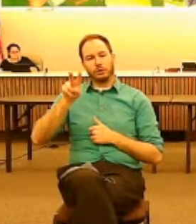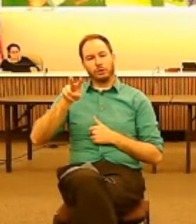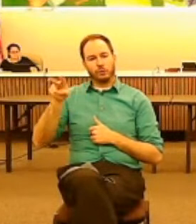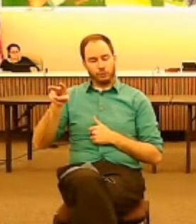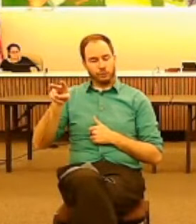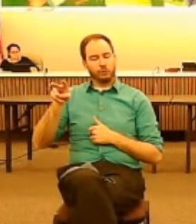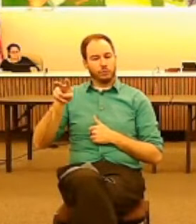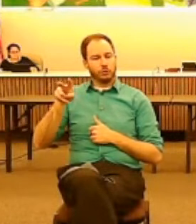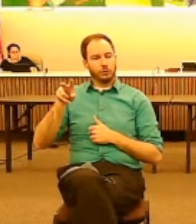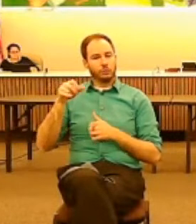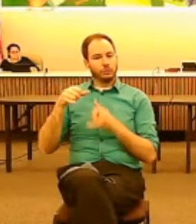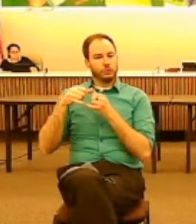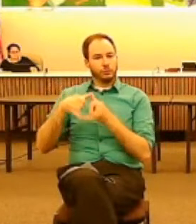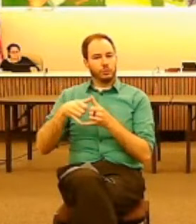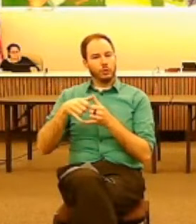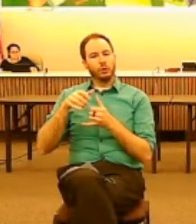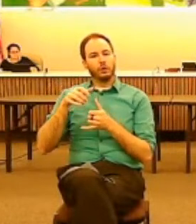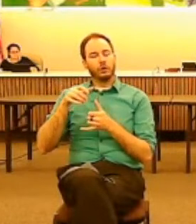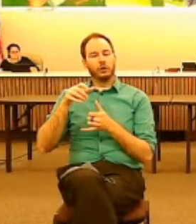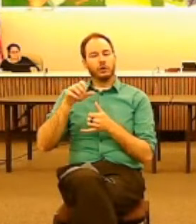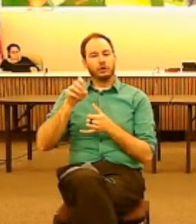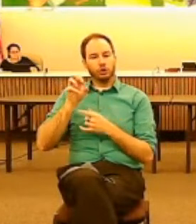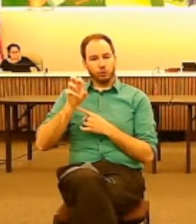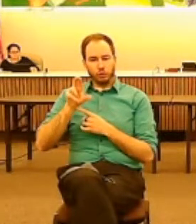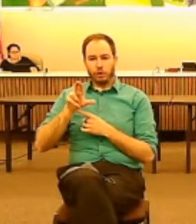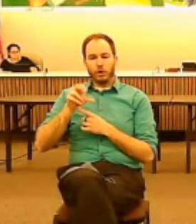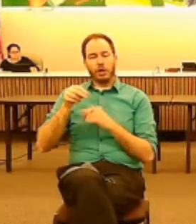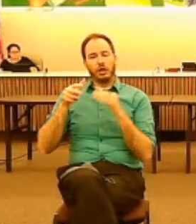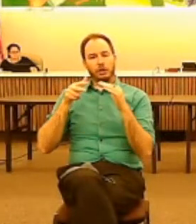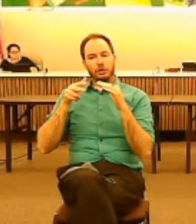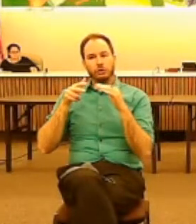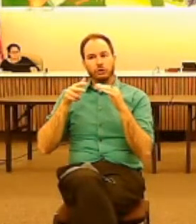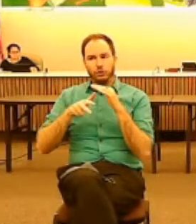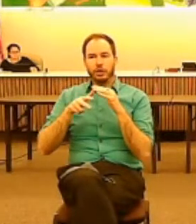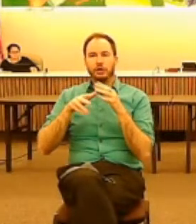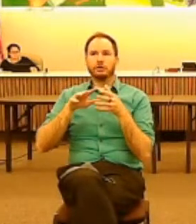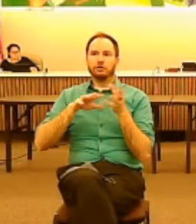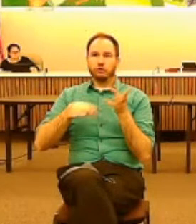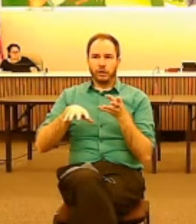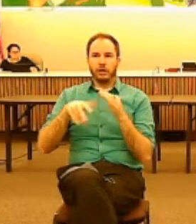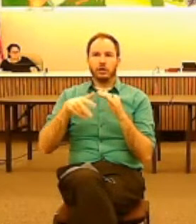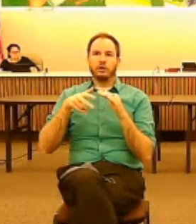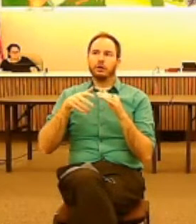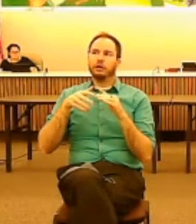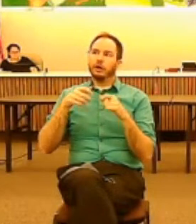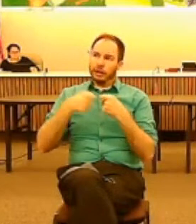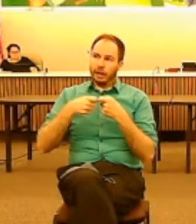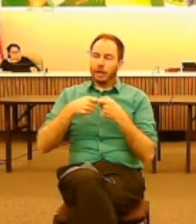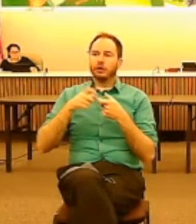10-177/2022 to award the sewer and drainage garage mechanical, electrical, and plumbing project bid to